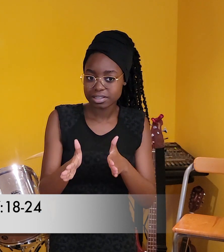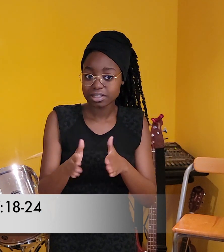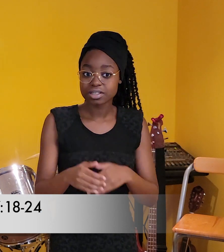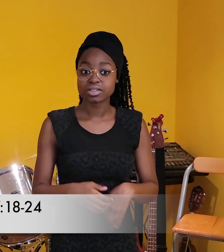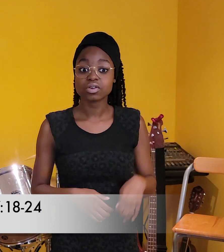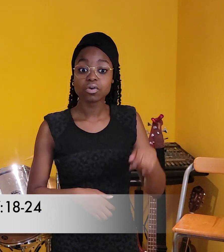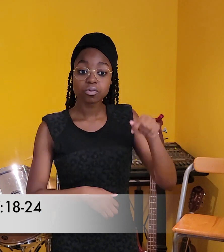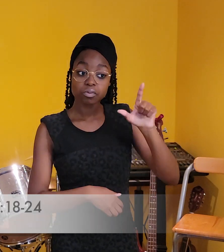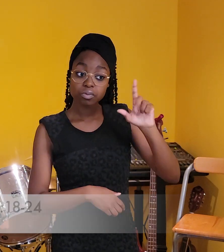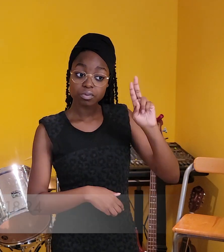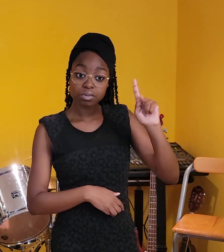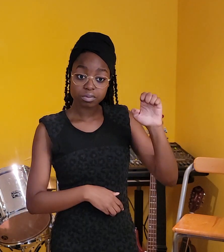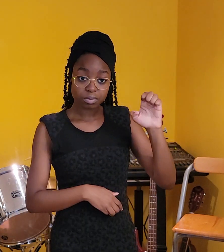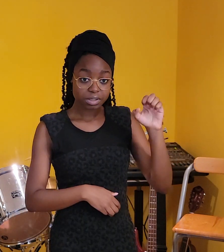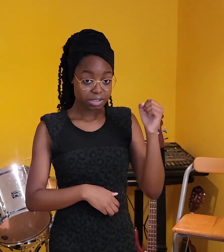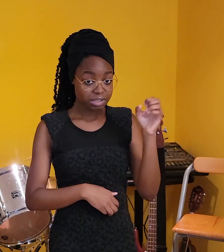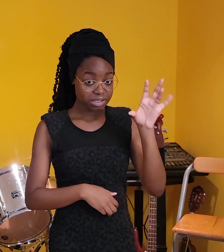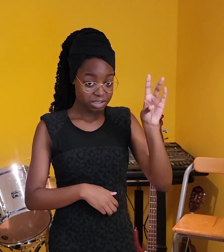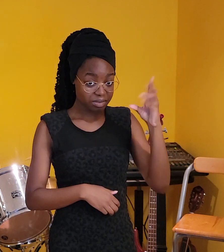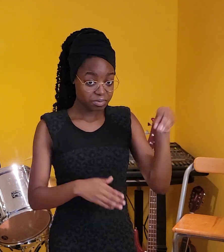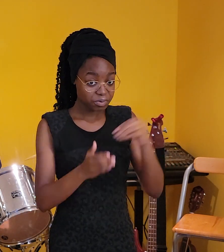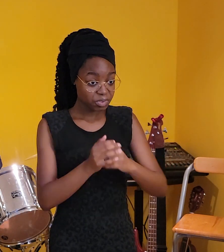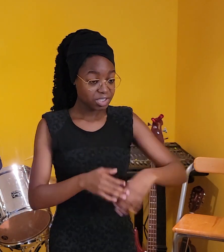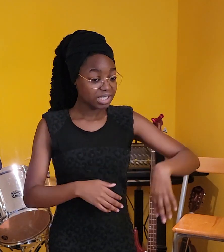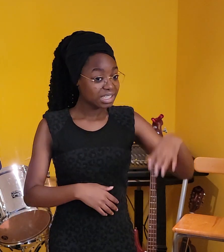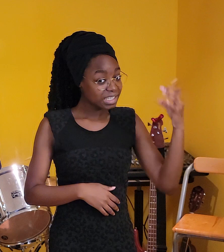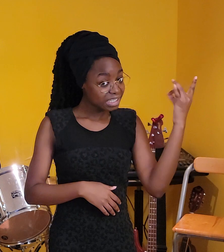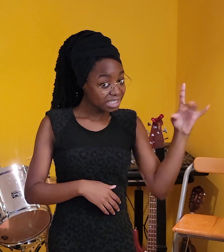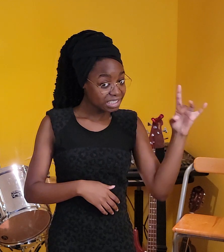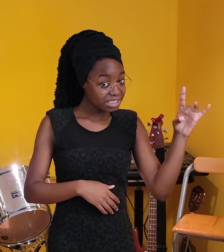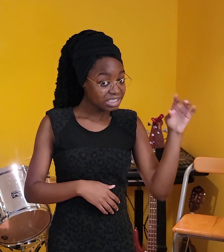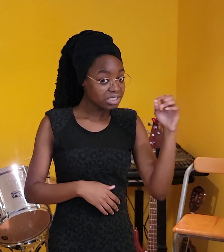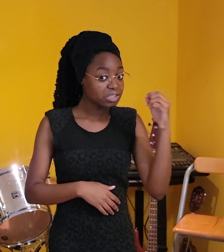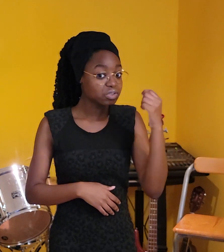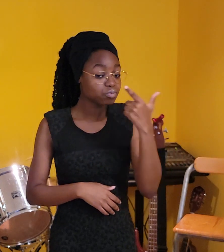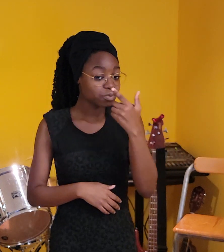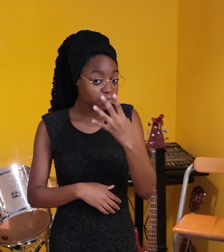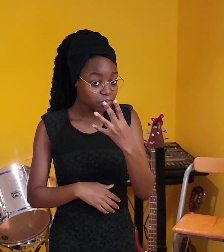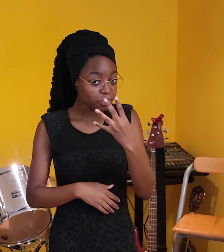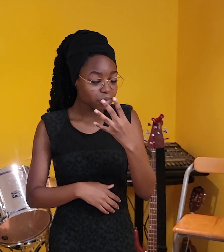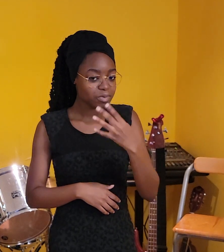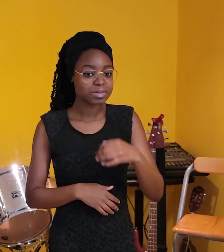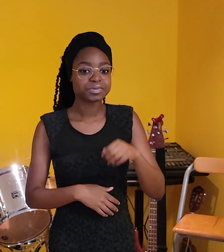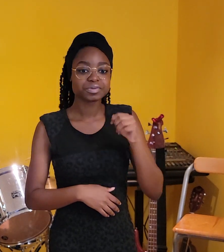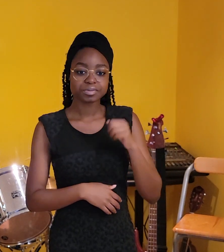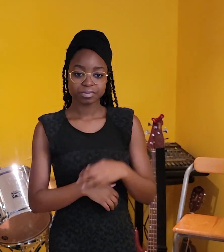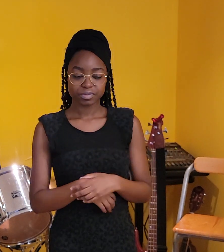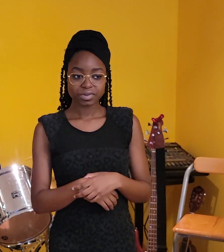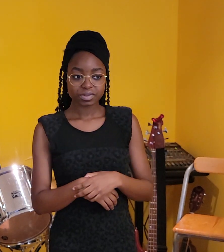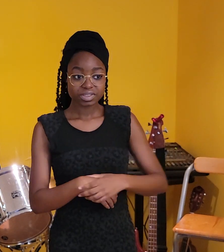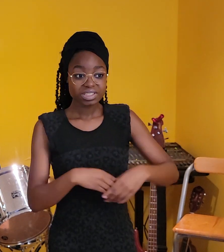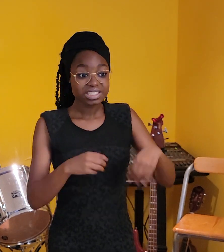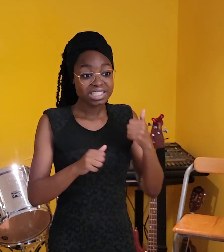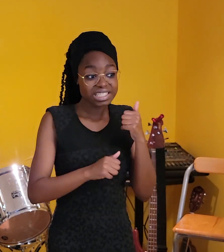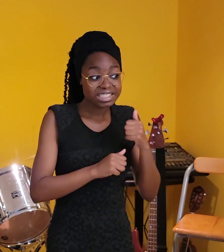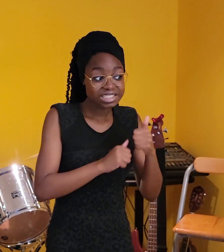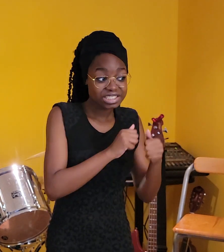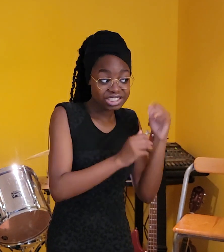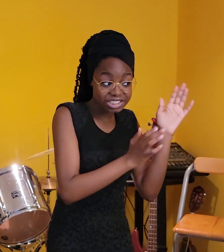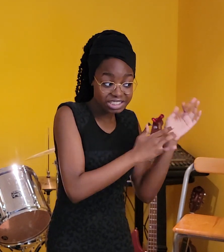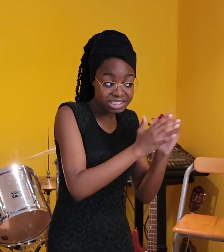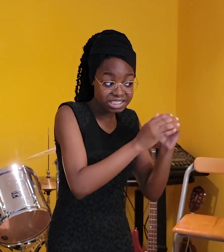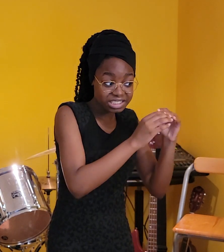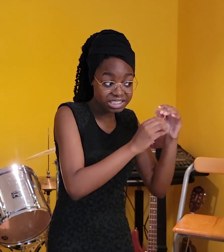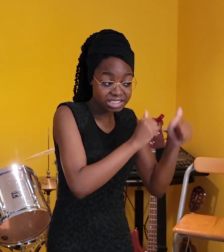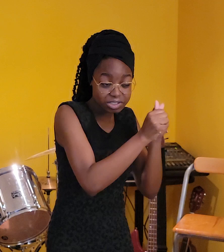18 to 24, Jesus' disciples had met with John's disciples. And John's disciples